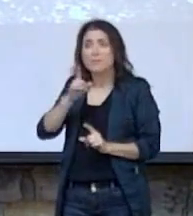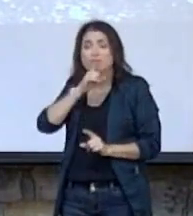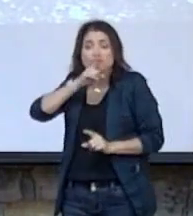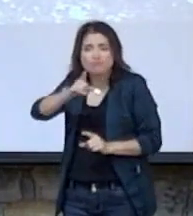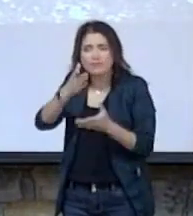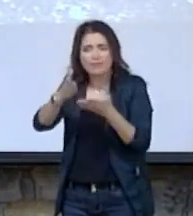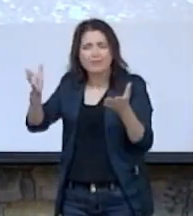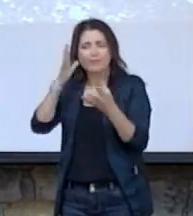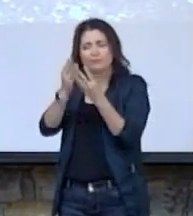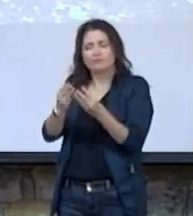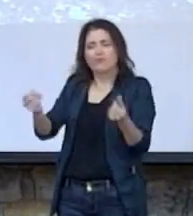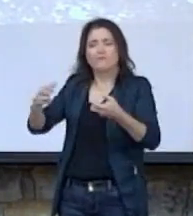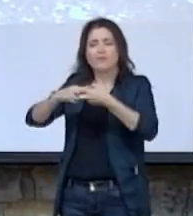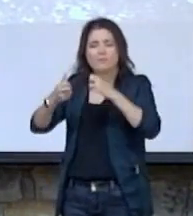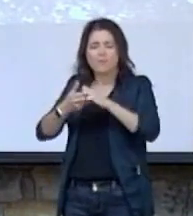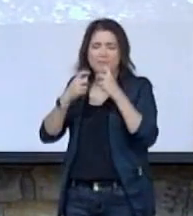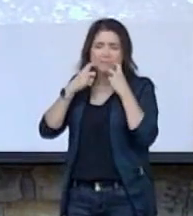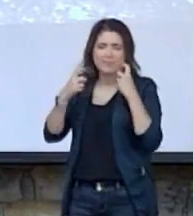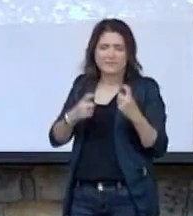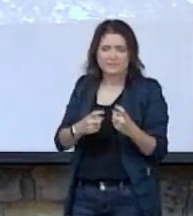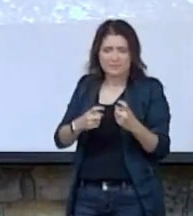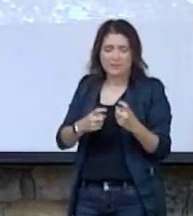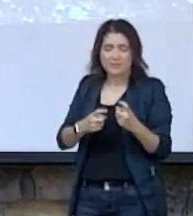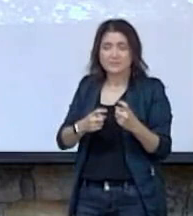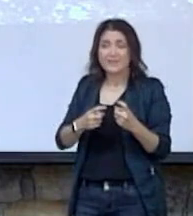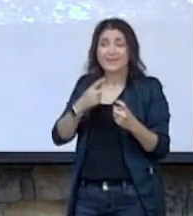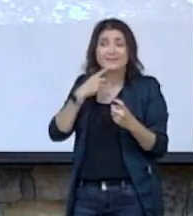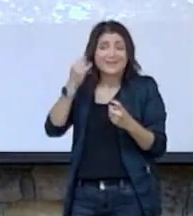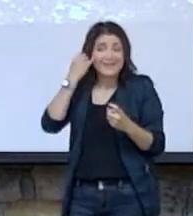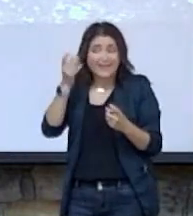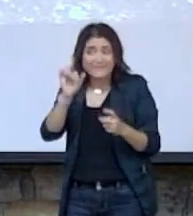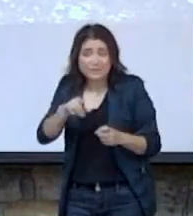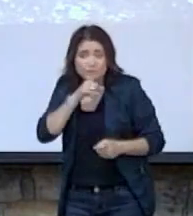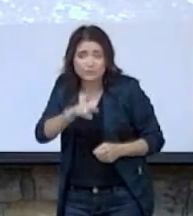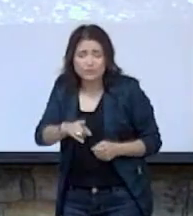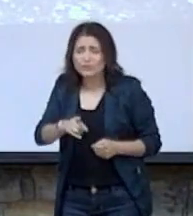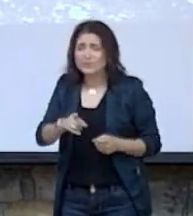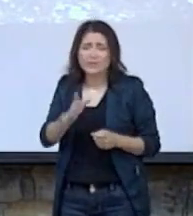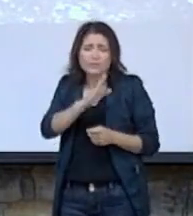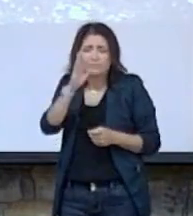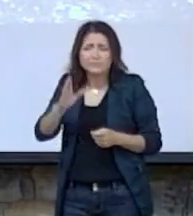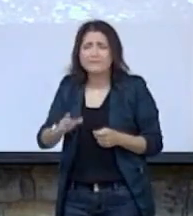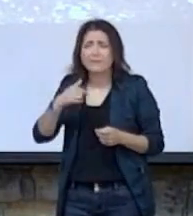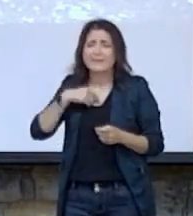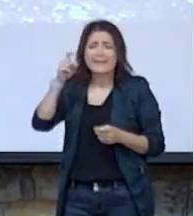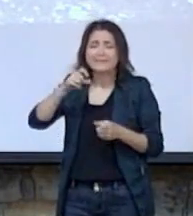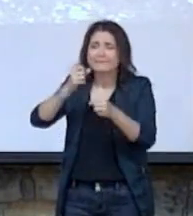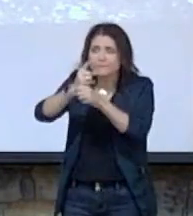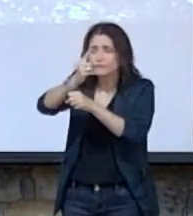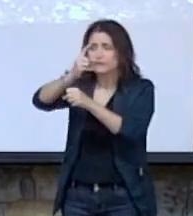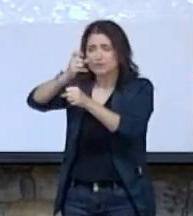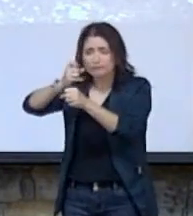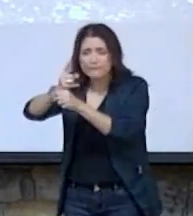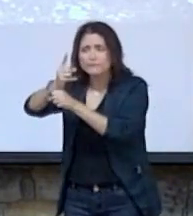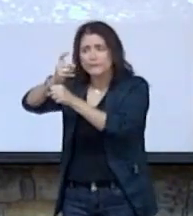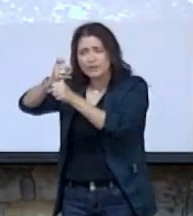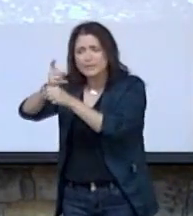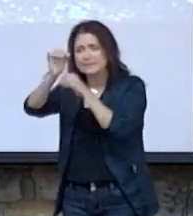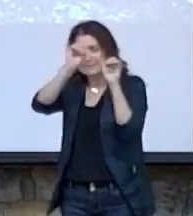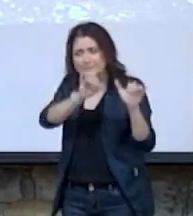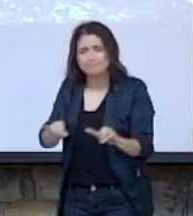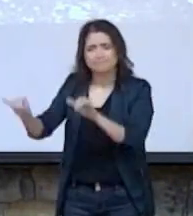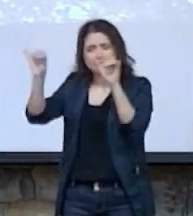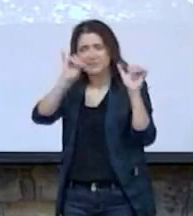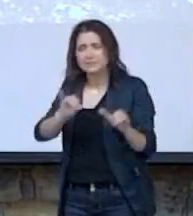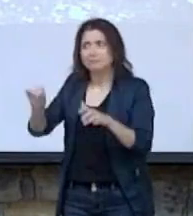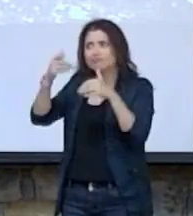that solved the problem of sin. He said, otherwise, if it were, there wouldn't have been this need every year to keep going through this process